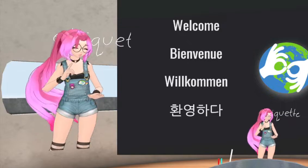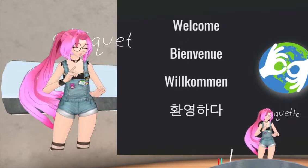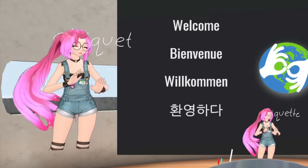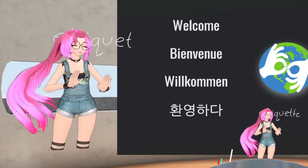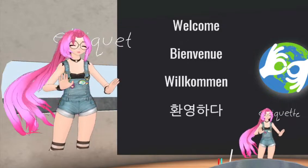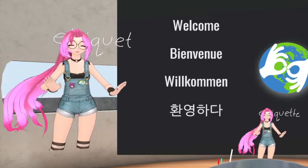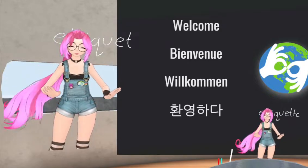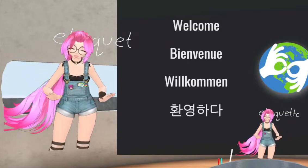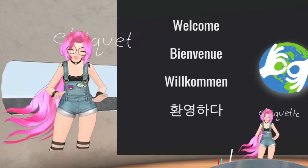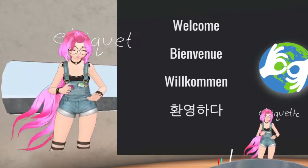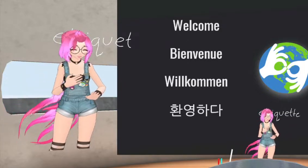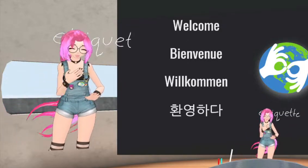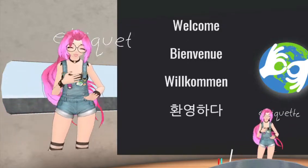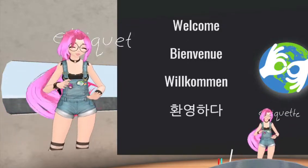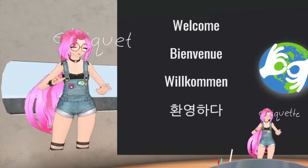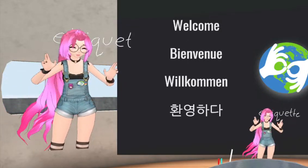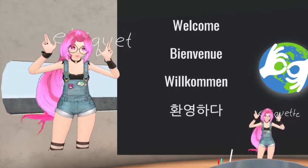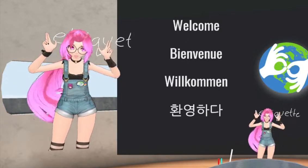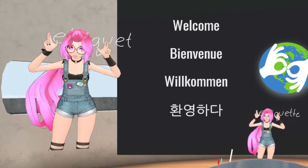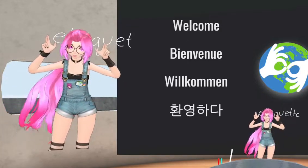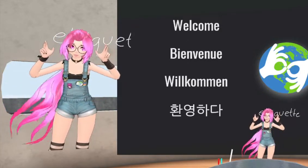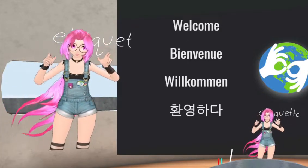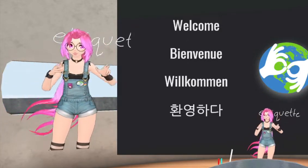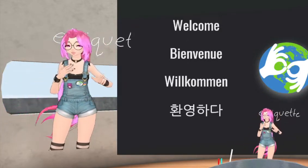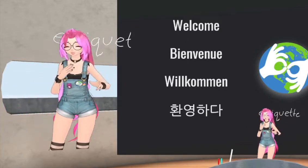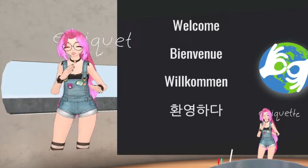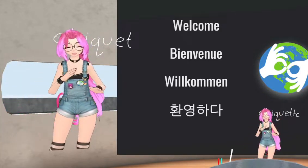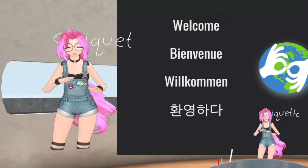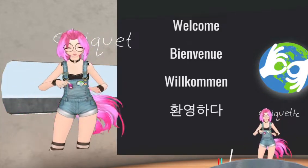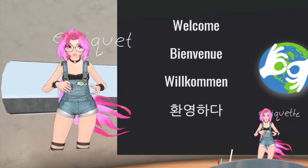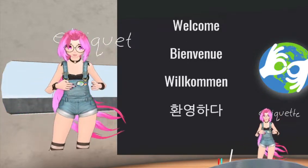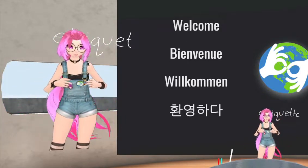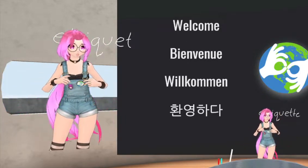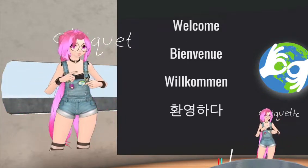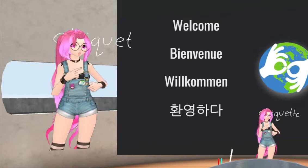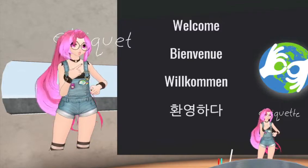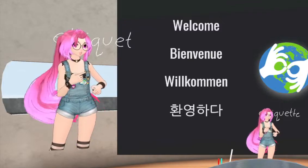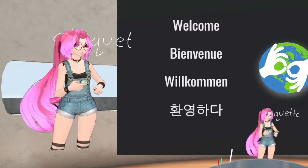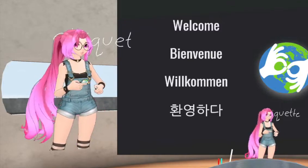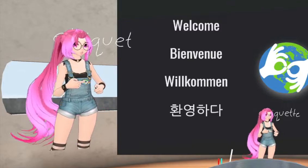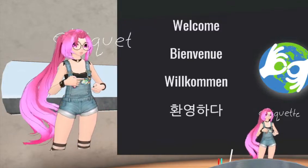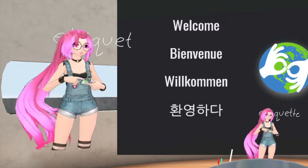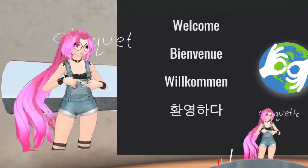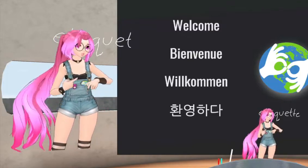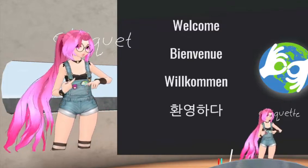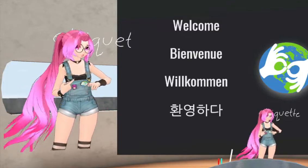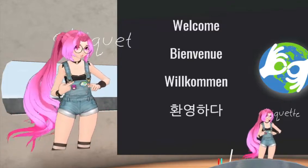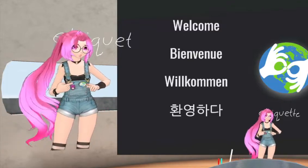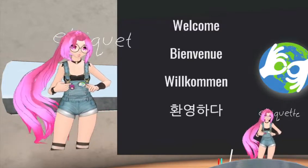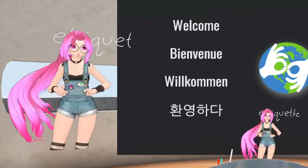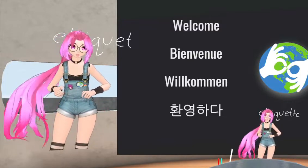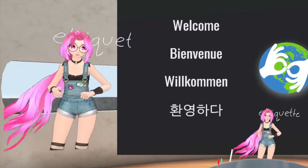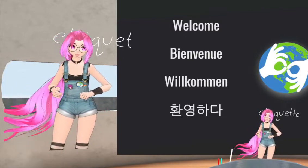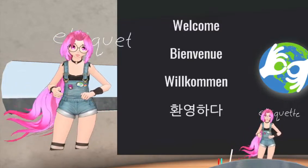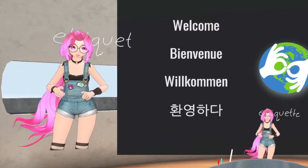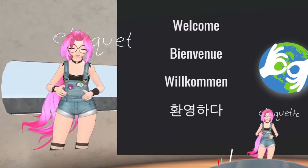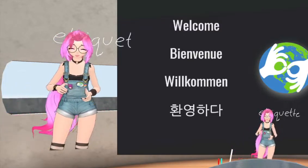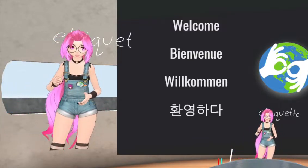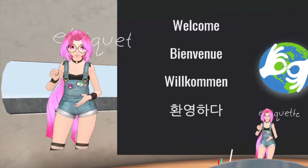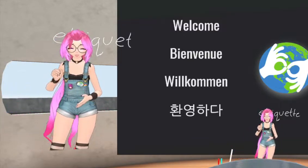suggestions that somebody wants to say on an idea of deaf etiquette? Yeah. I'm hard of hearing. Okay, I'll take Code and then Cosmic.